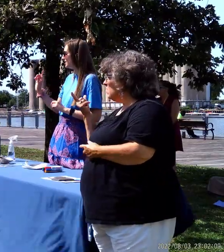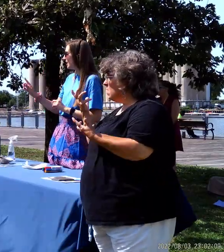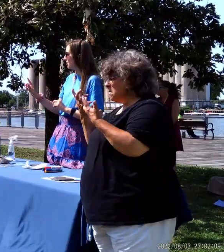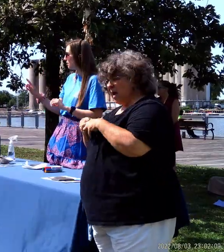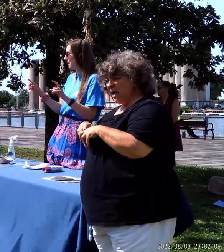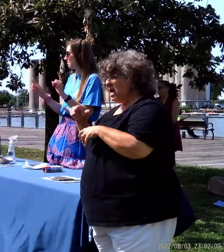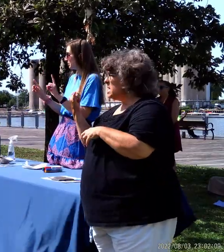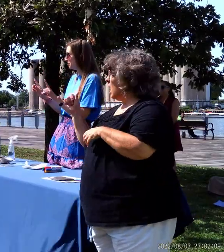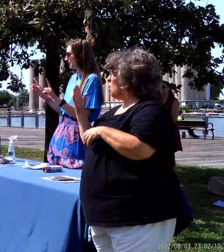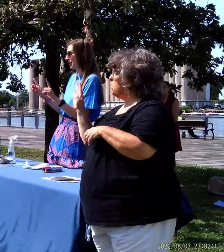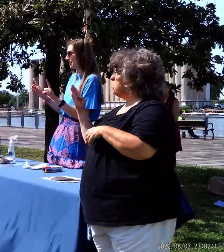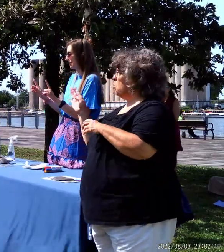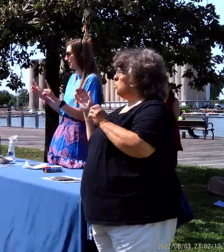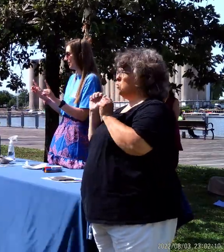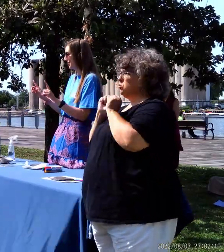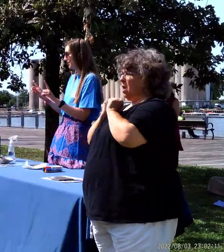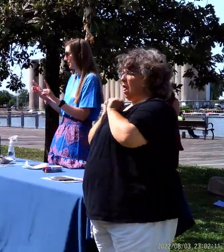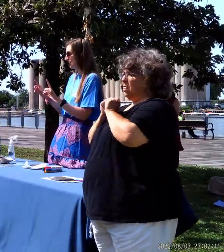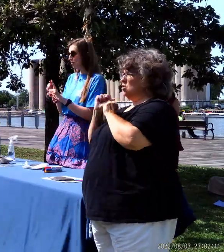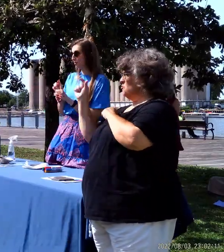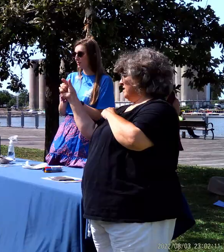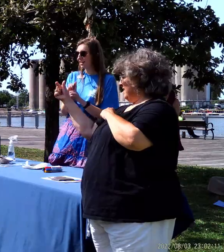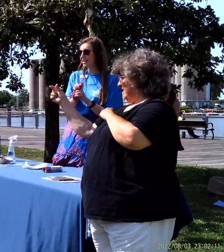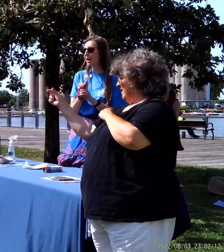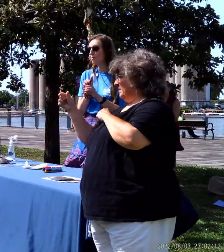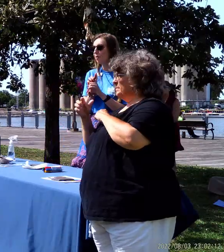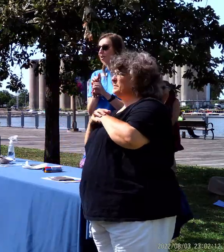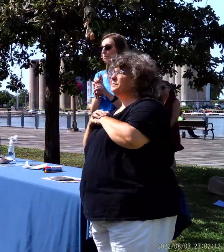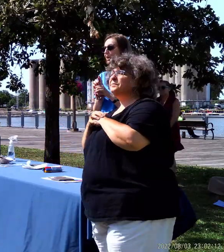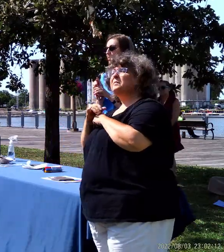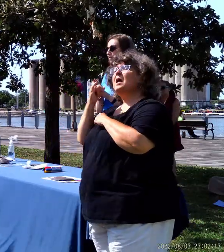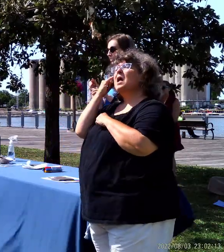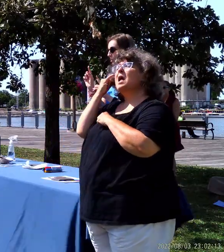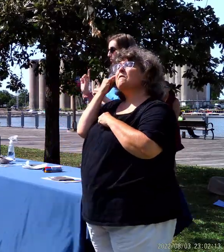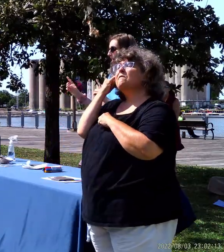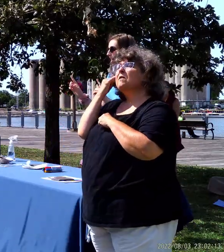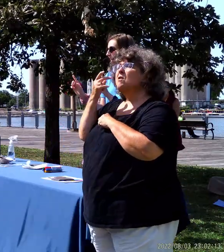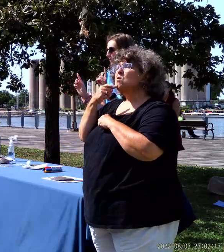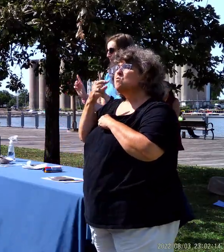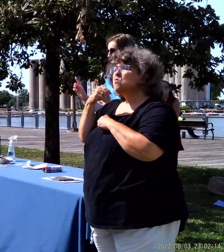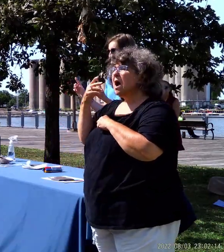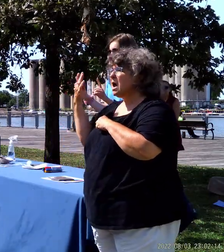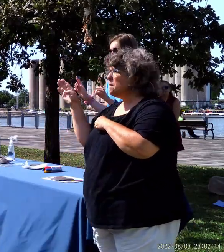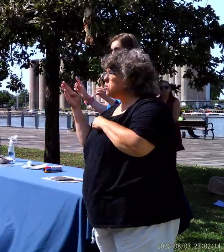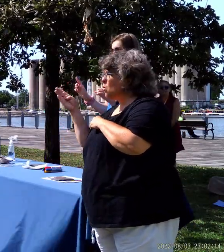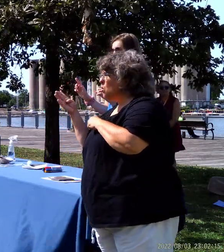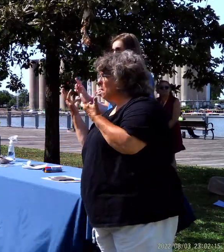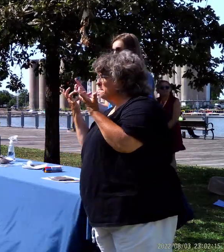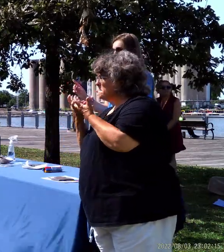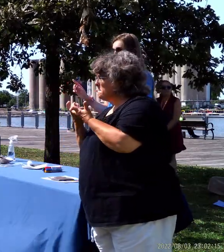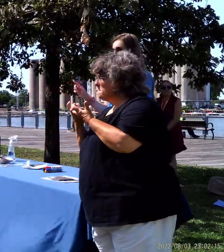mix yellow and blue together? Green. And what about red and blue?